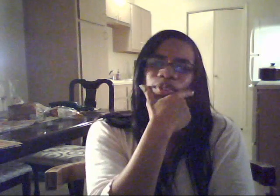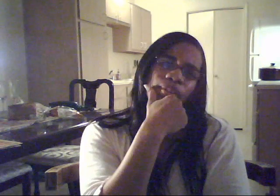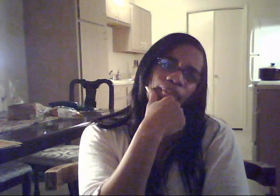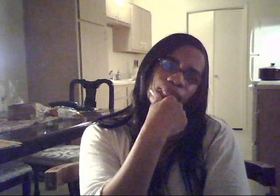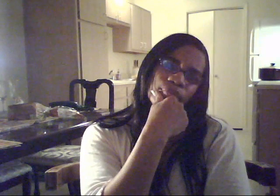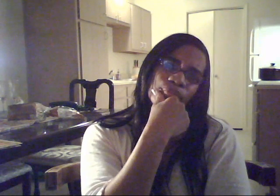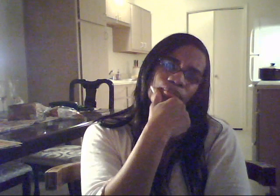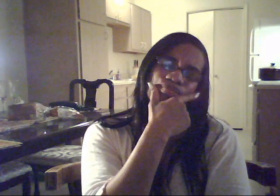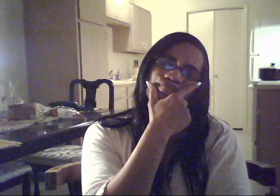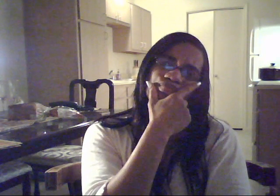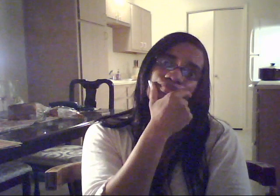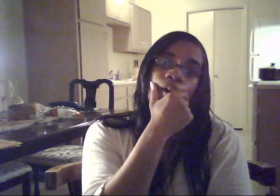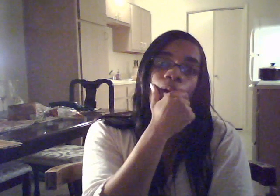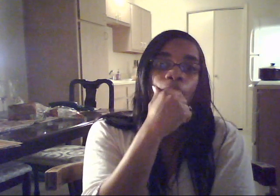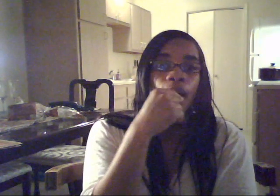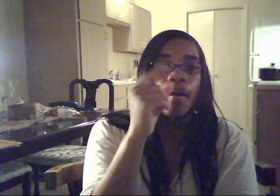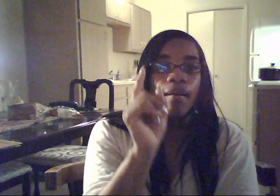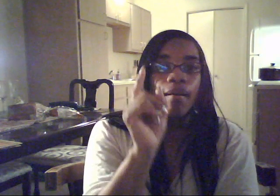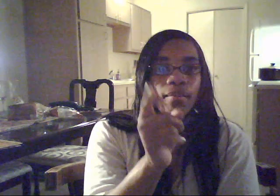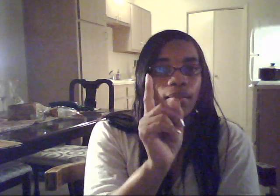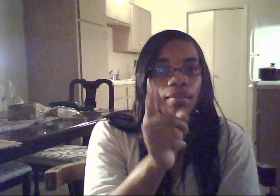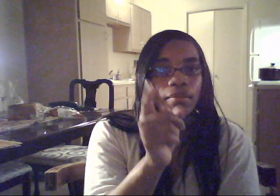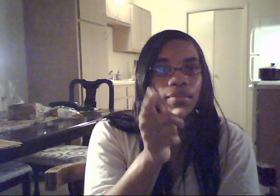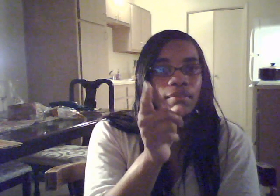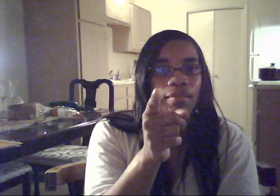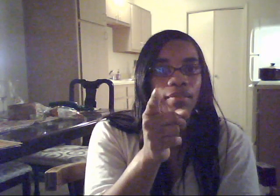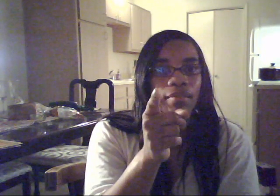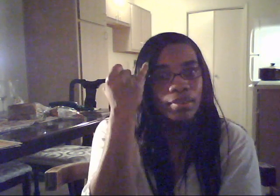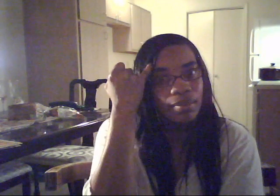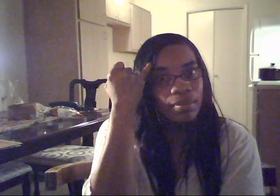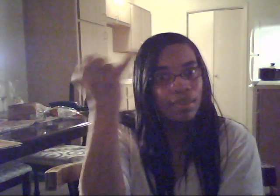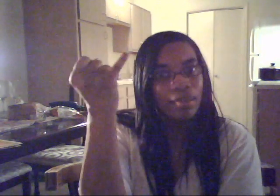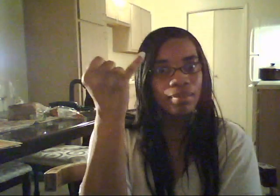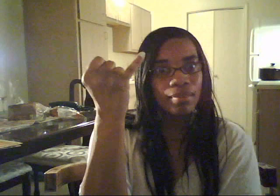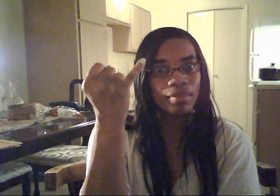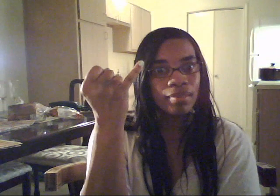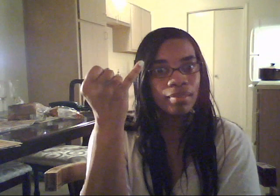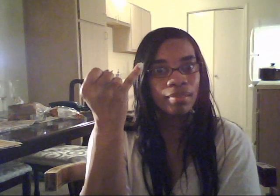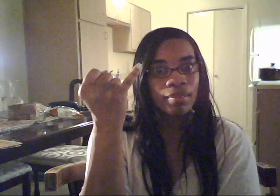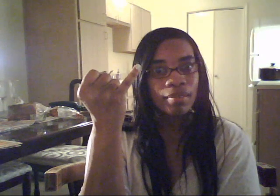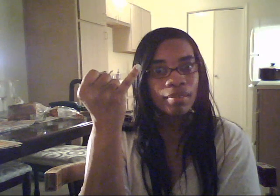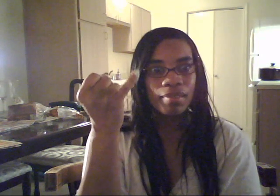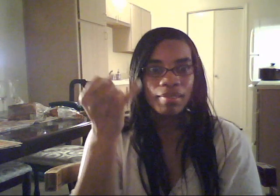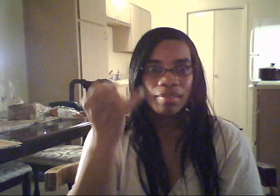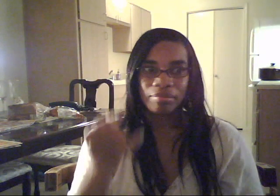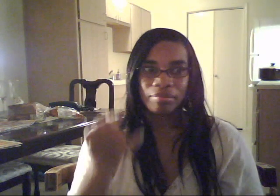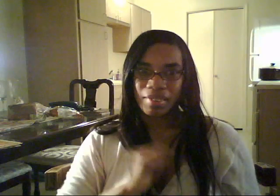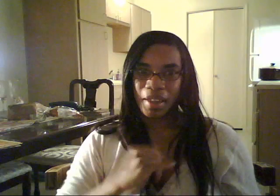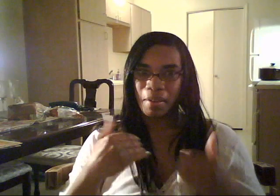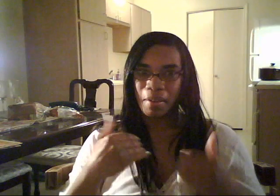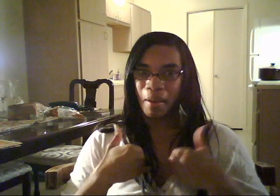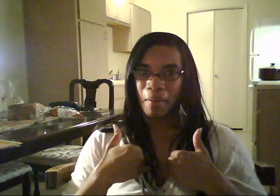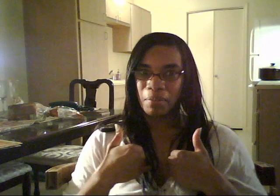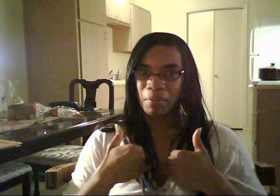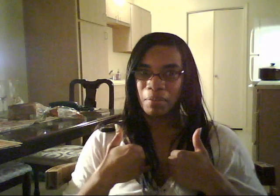your reputation on my side. Of course it does. I always make the right moves. And what about Peter Lake? Him too.